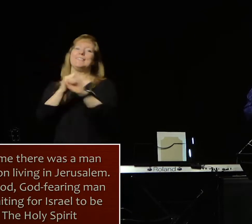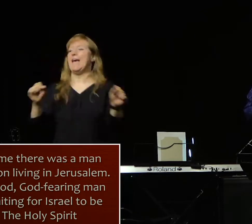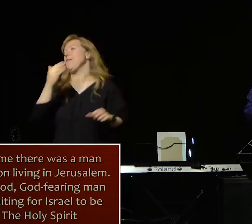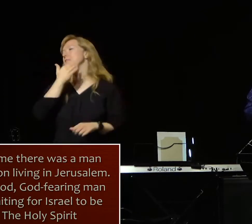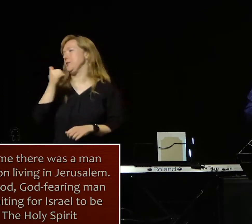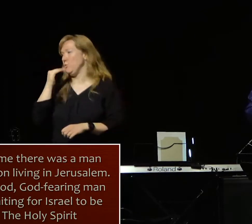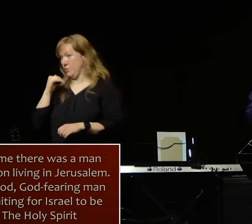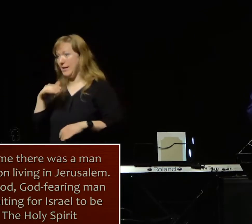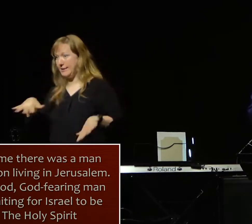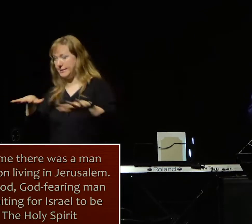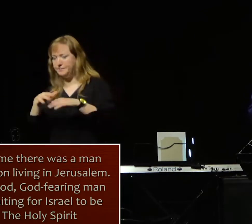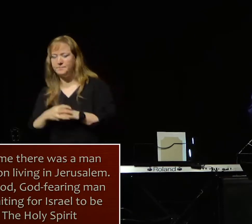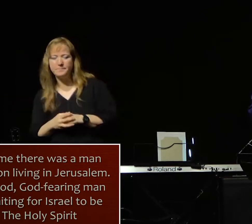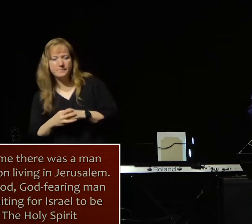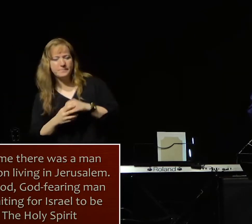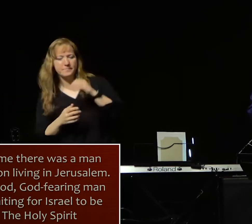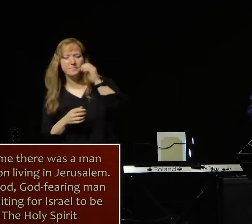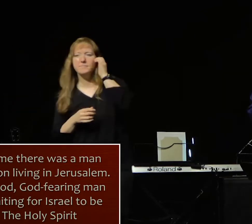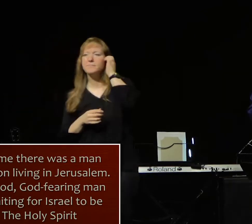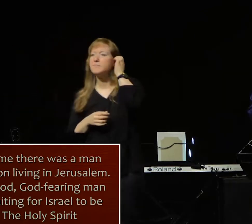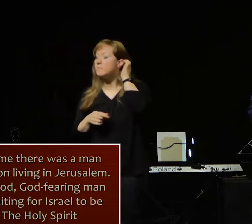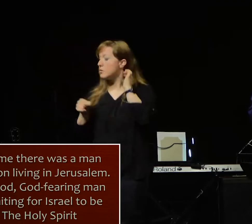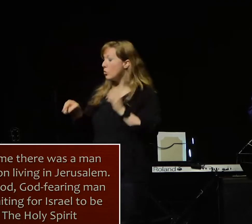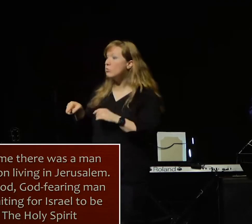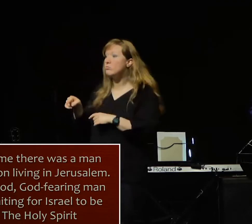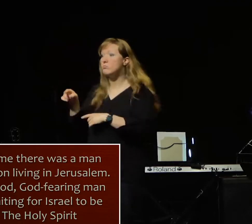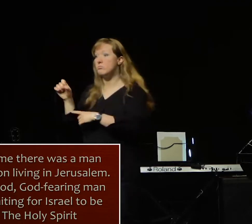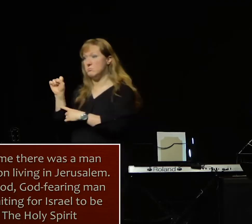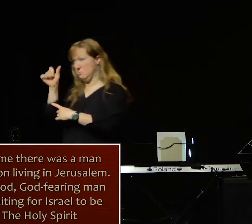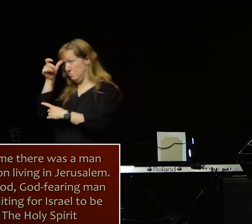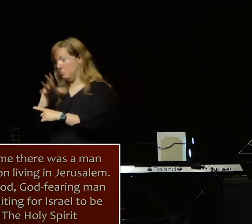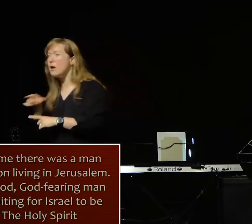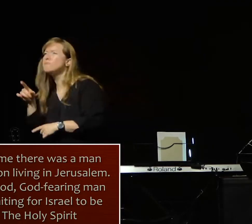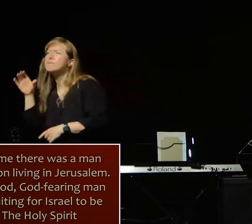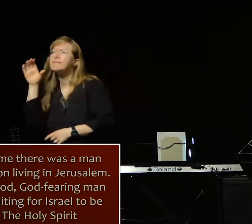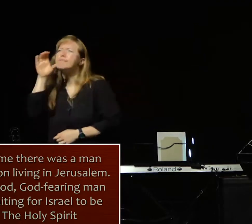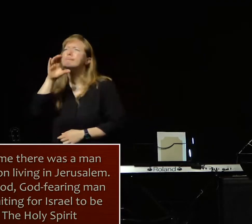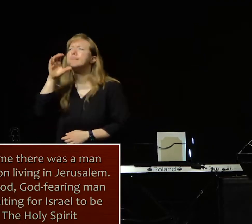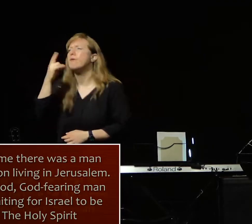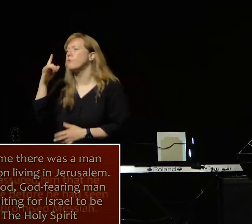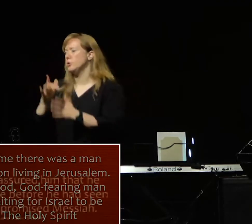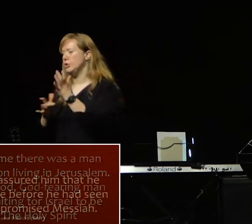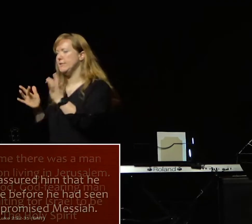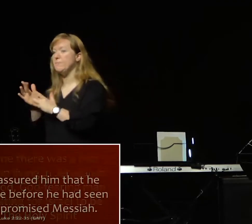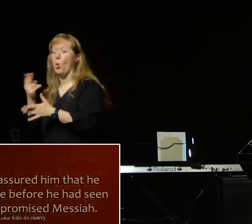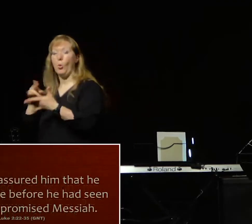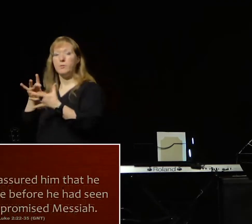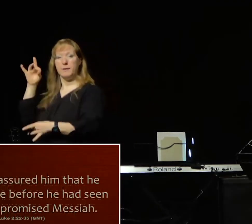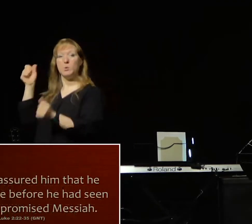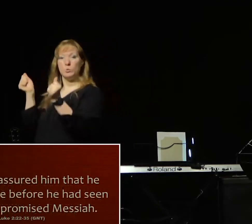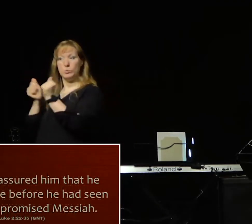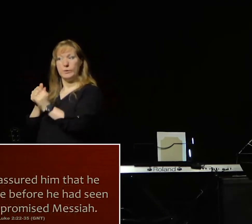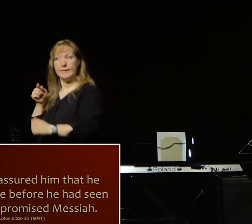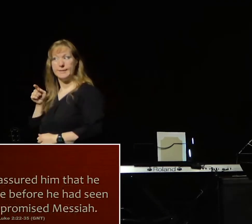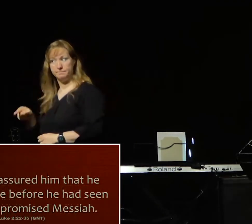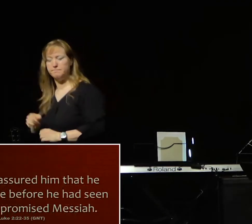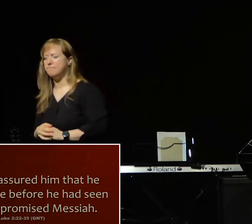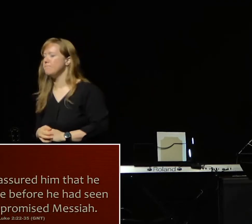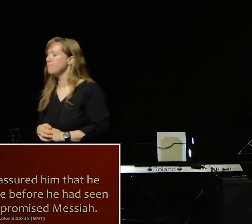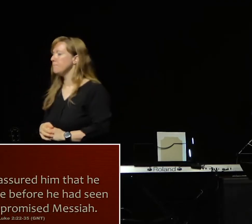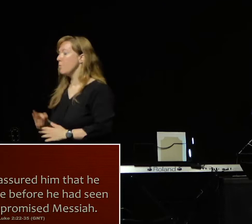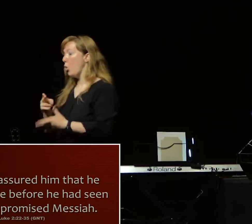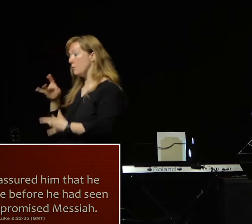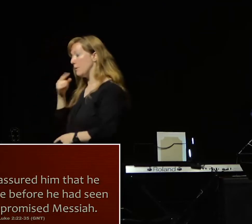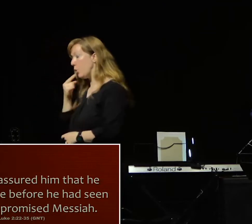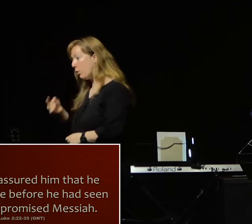things better for them. And he was looking for that. And the Holy Spirit was with him and had assured him that